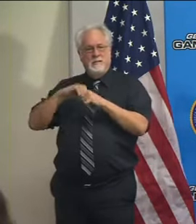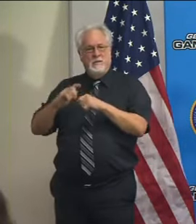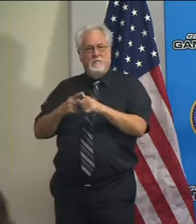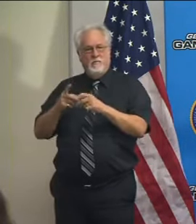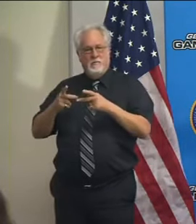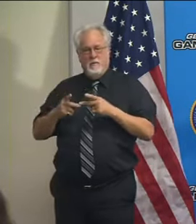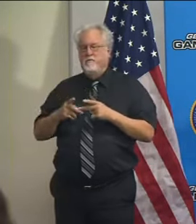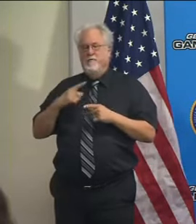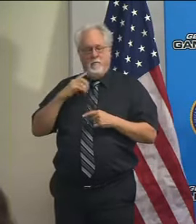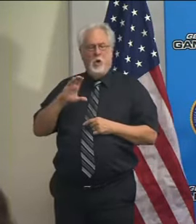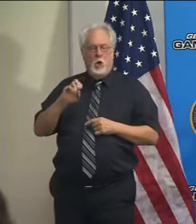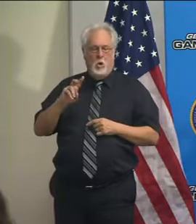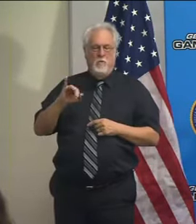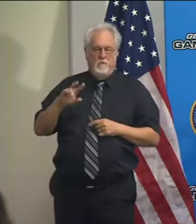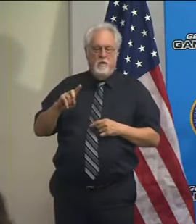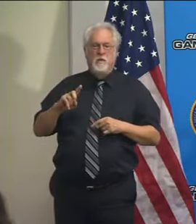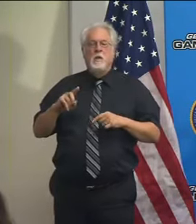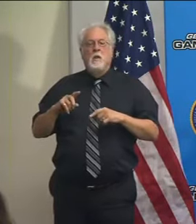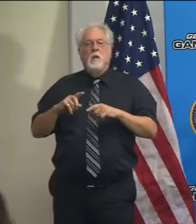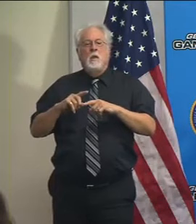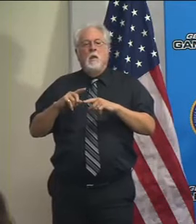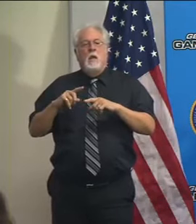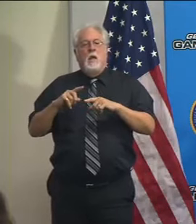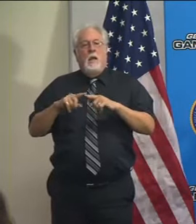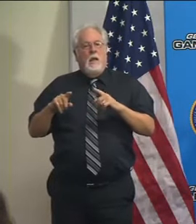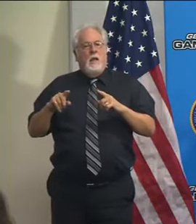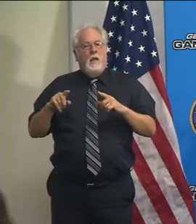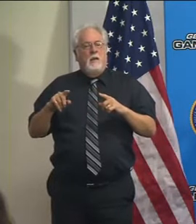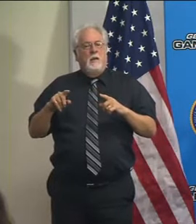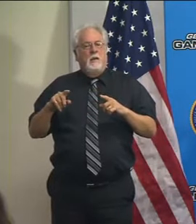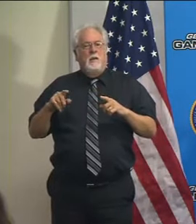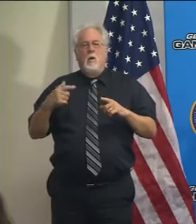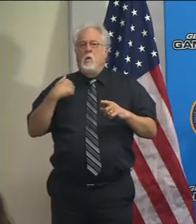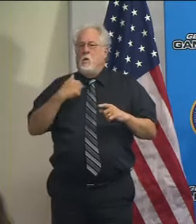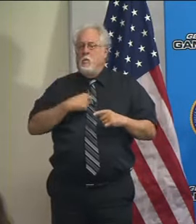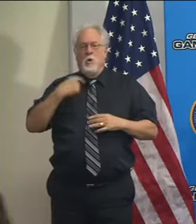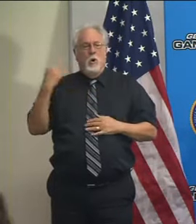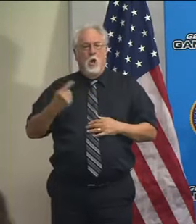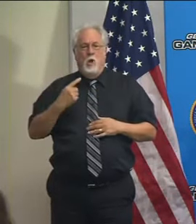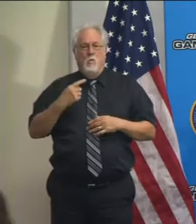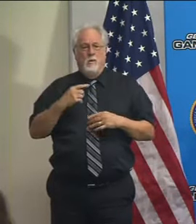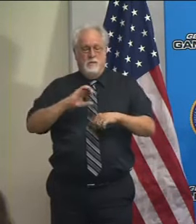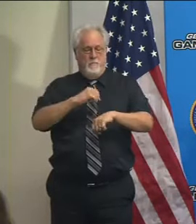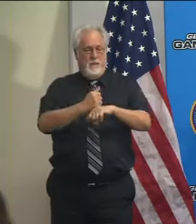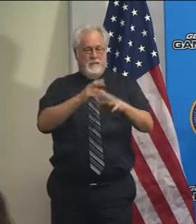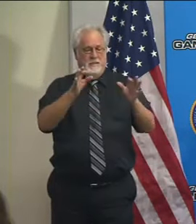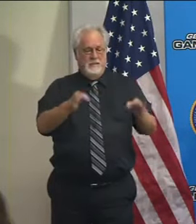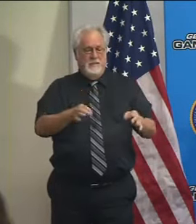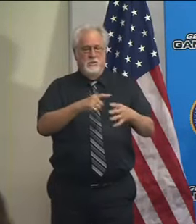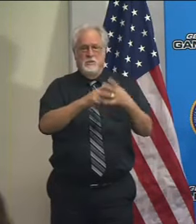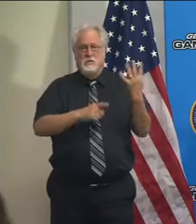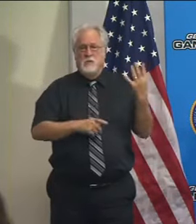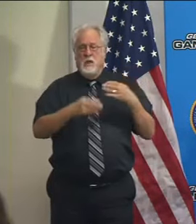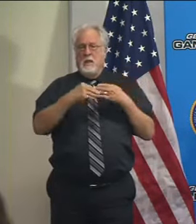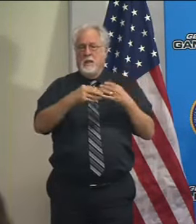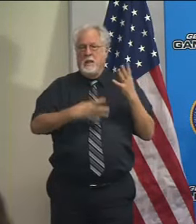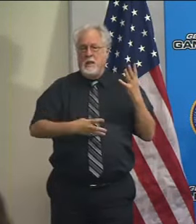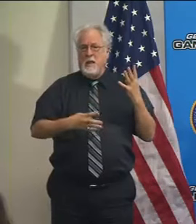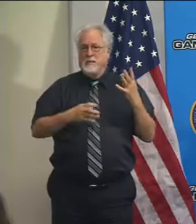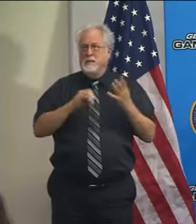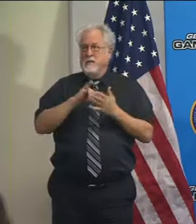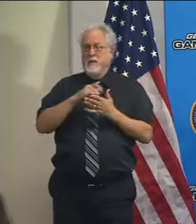not from COVID anyway. And so, but we're always going to base our decisions on the guidelines, and